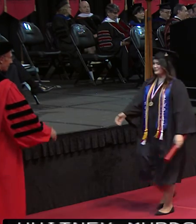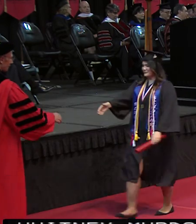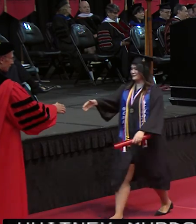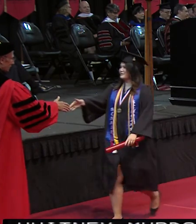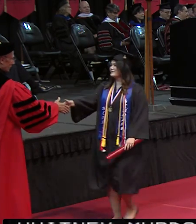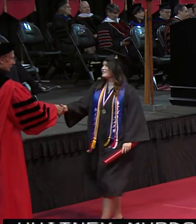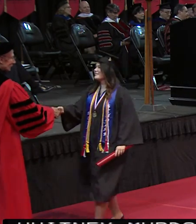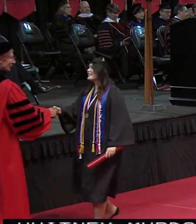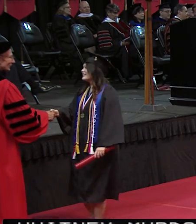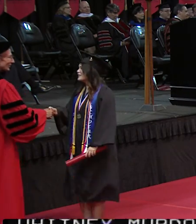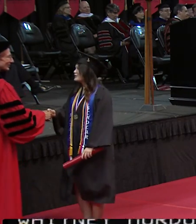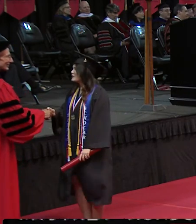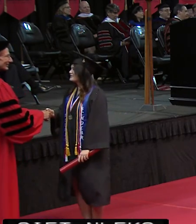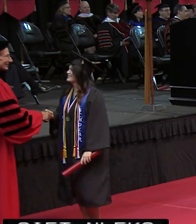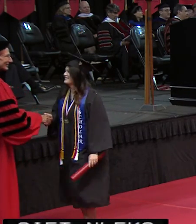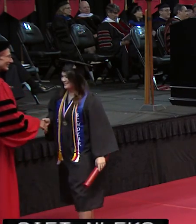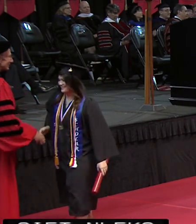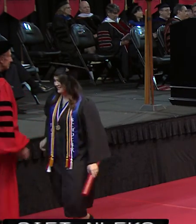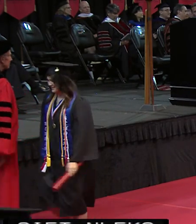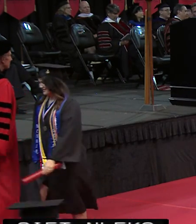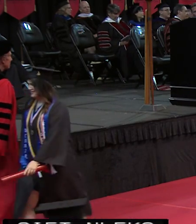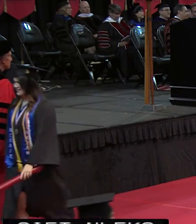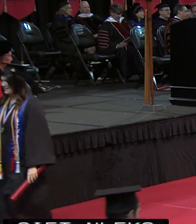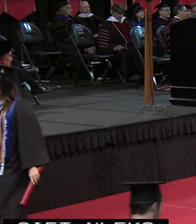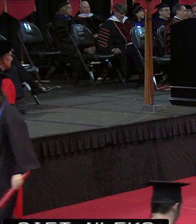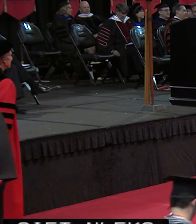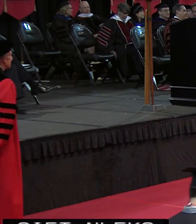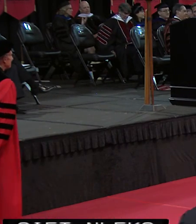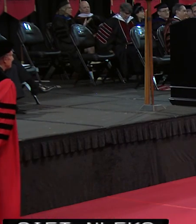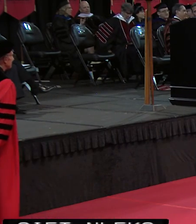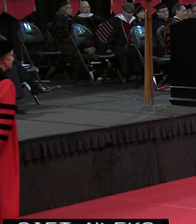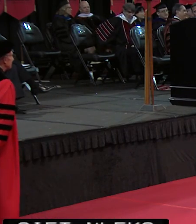Ashton Marie Wagner.